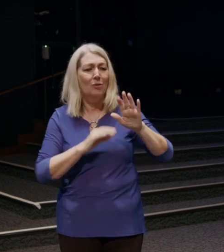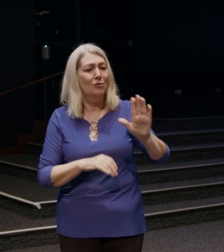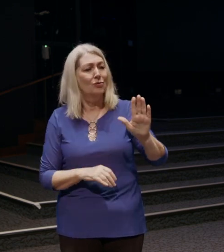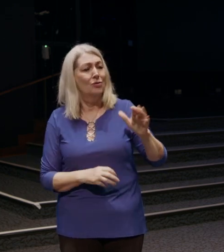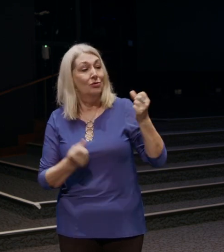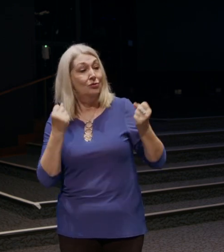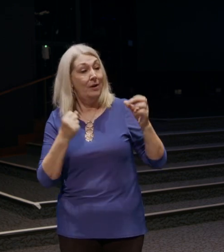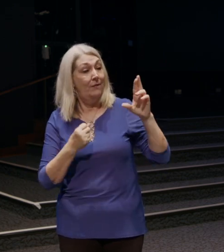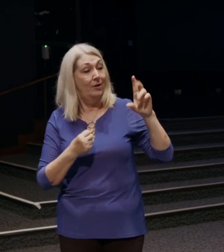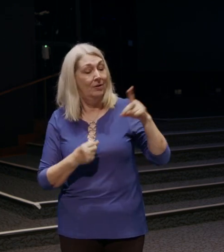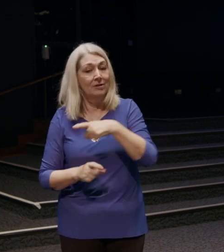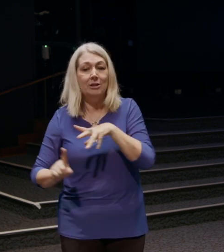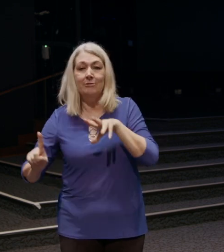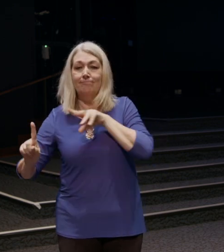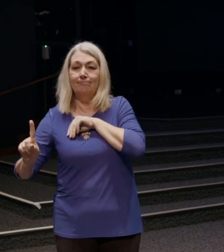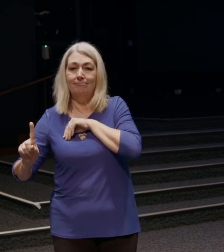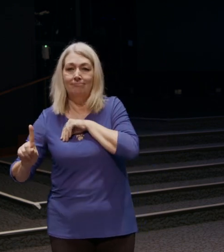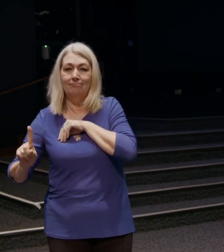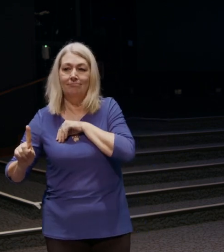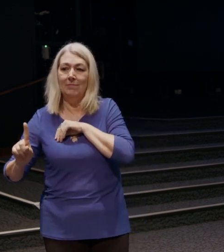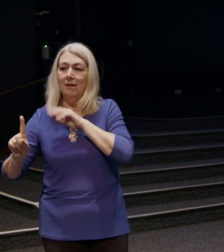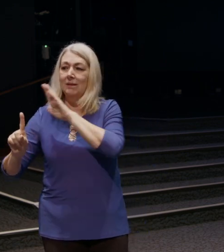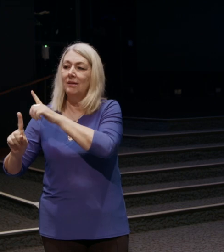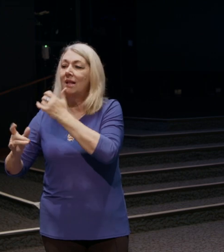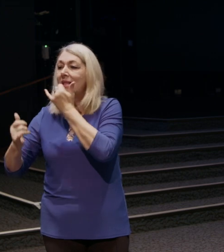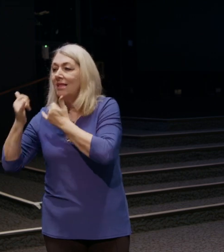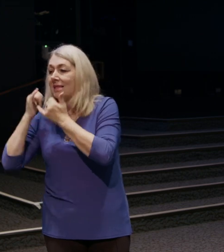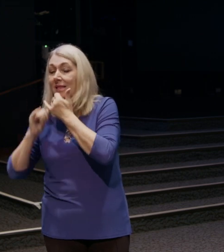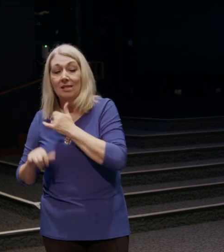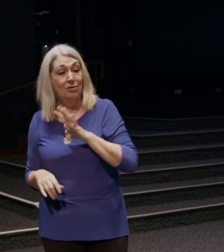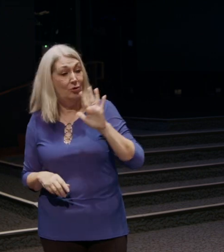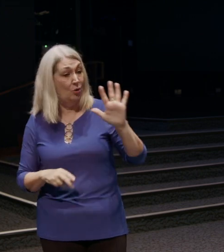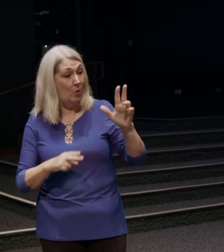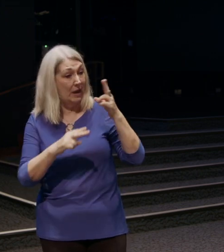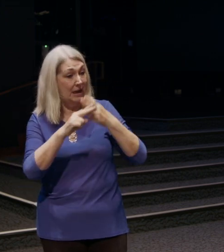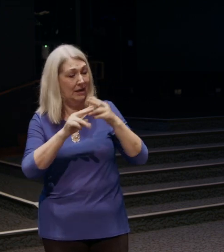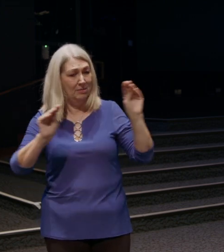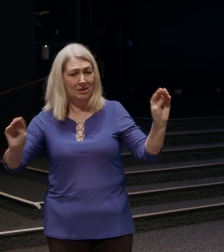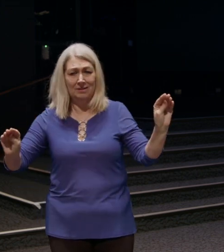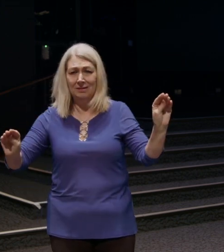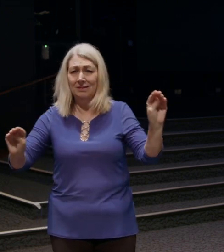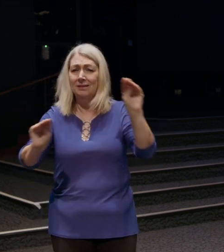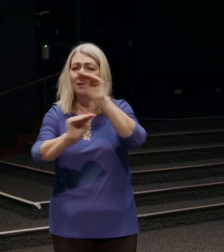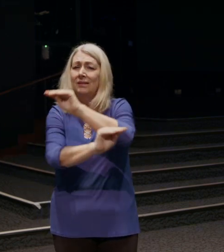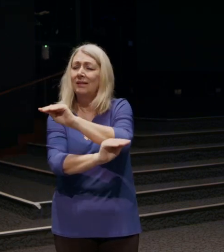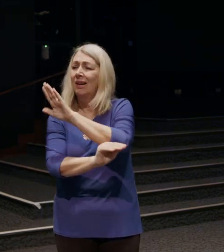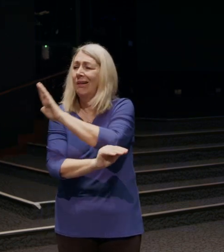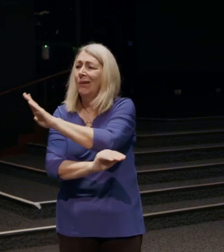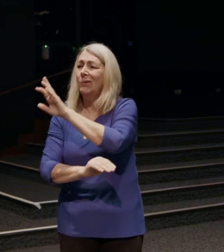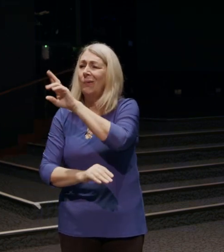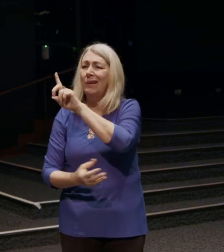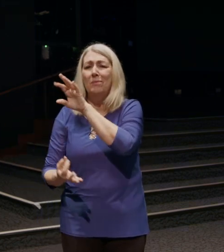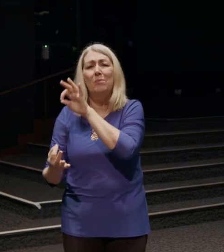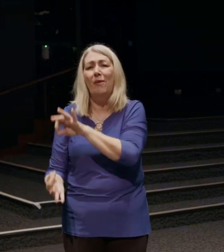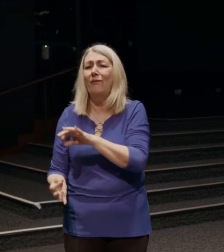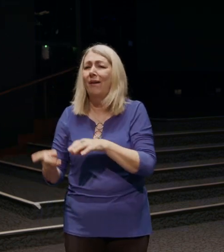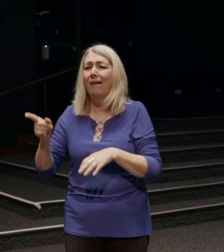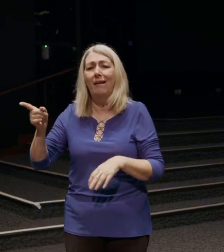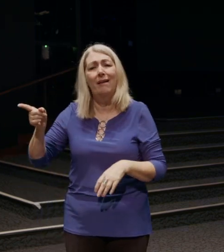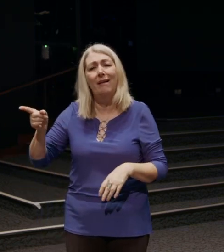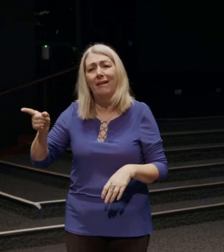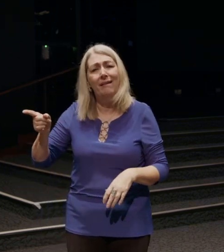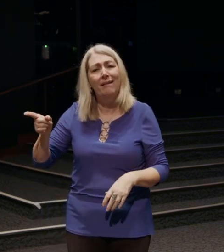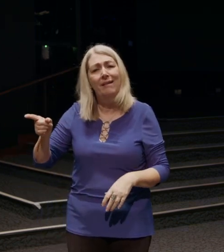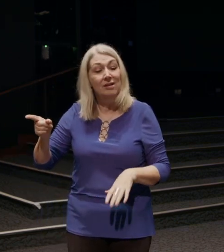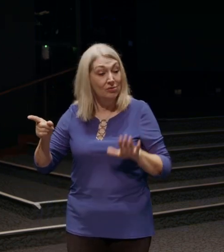What do you think? I mean, we can take your name and we'll put it on his record. And